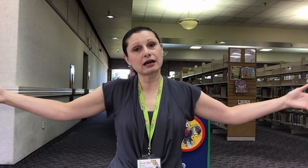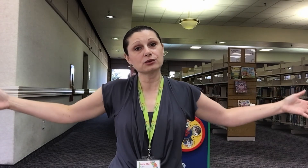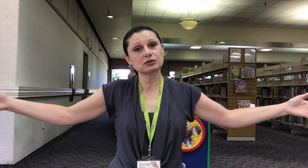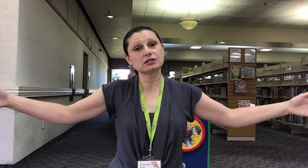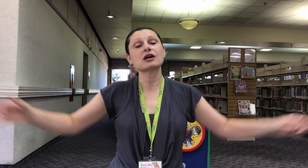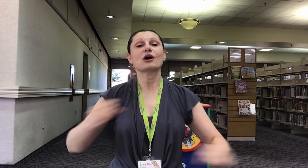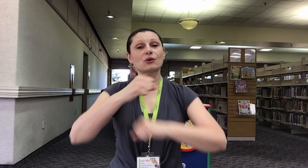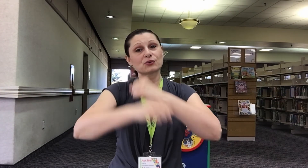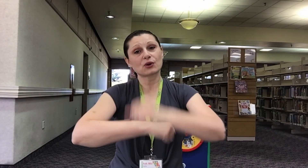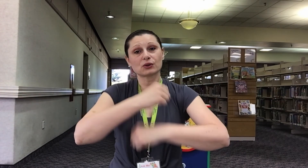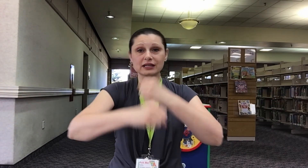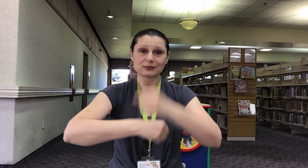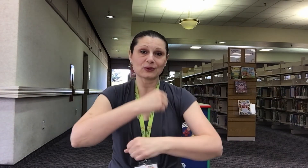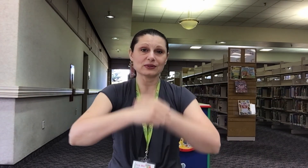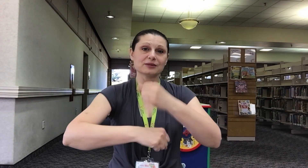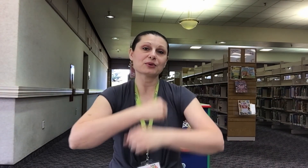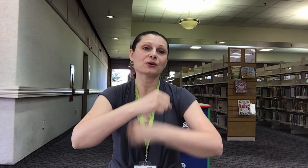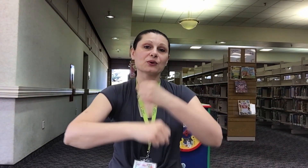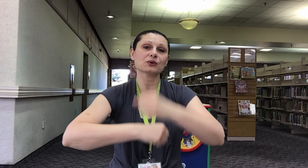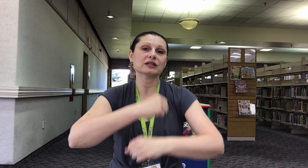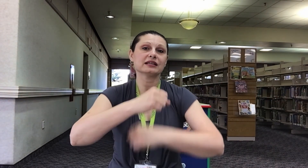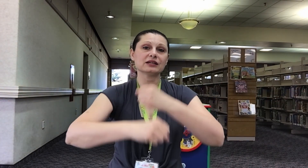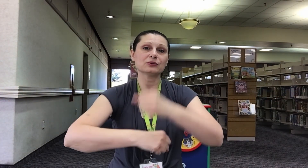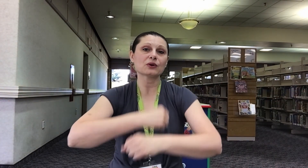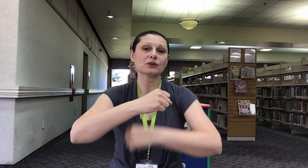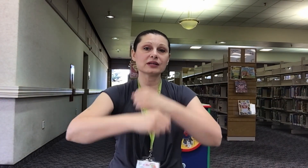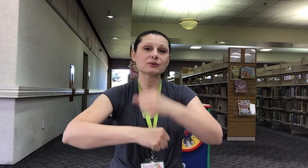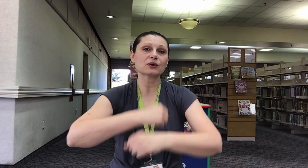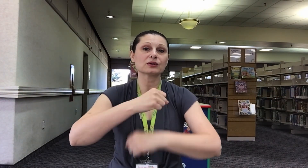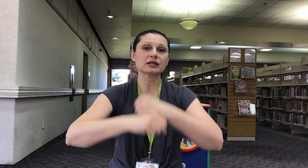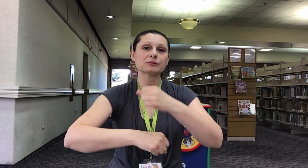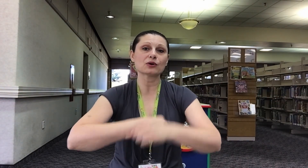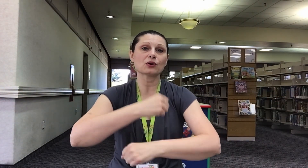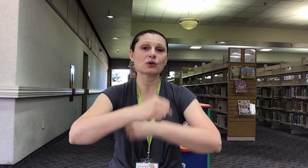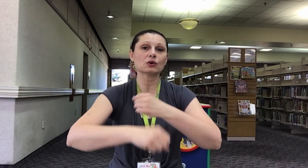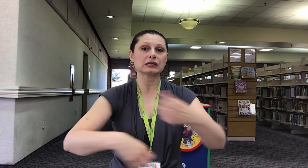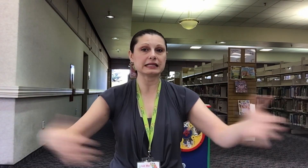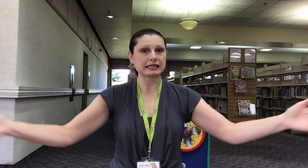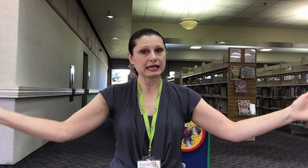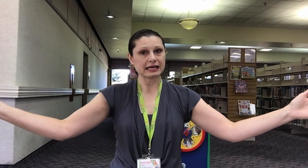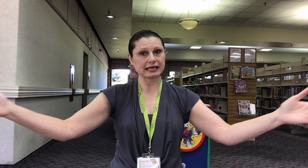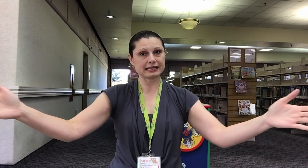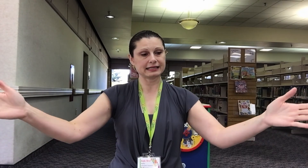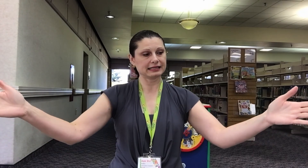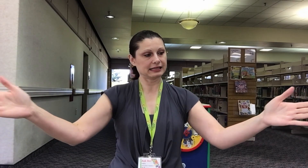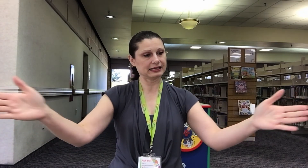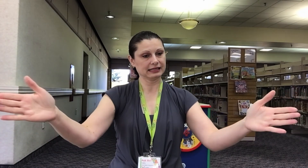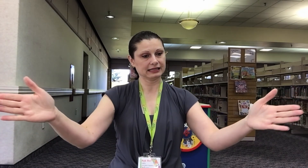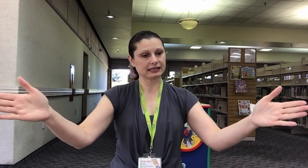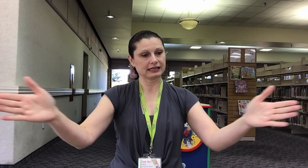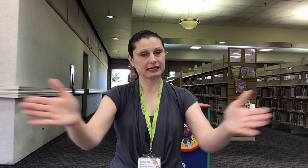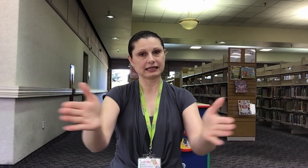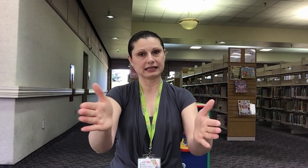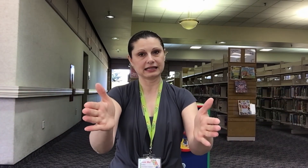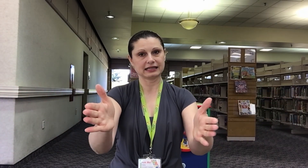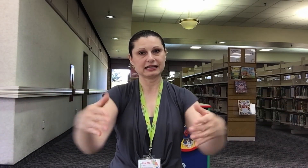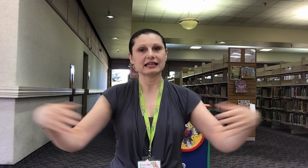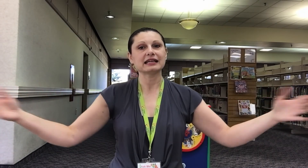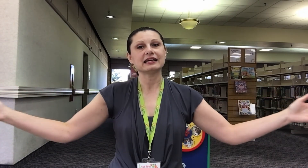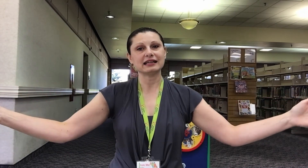out. Roly, Roly Poly, Roly, Roly Poly, in, in, in,